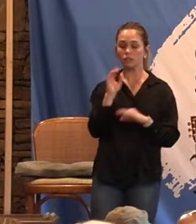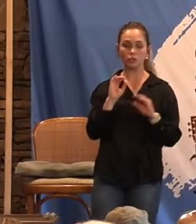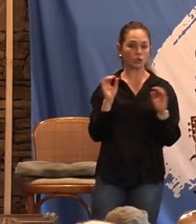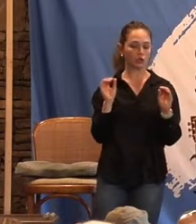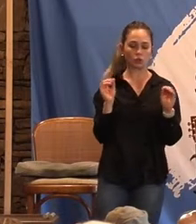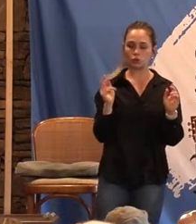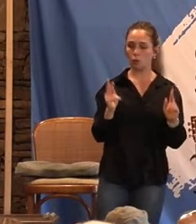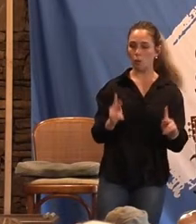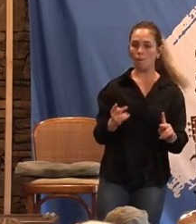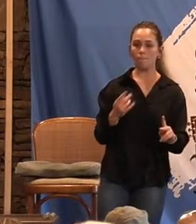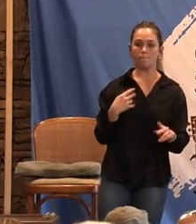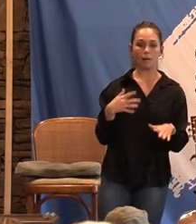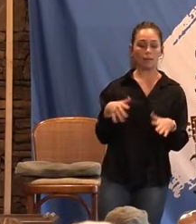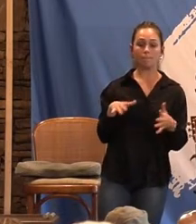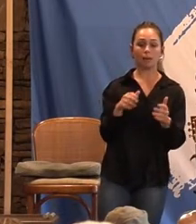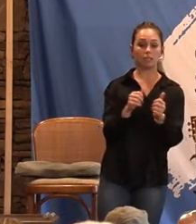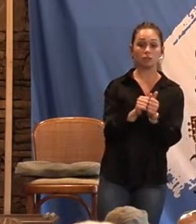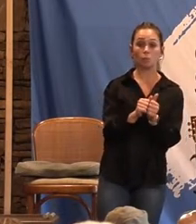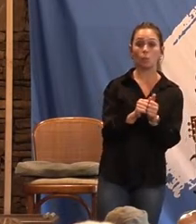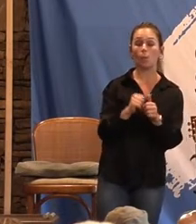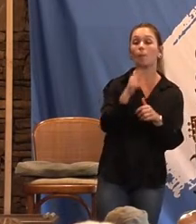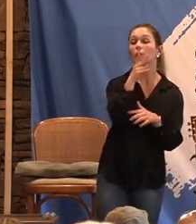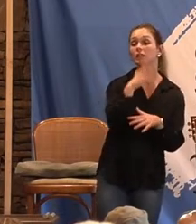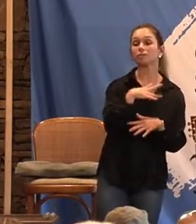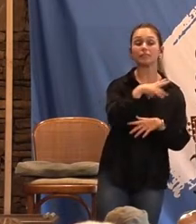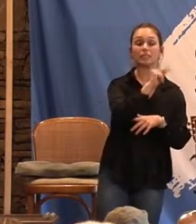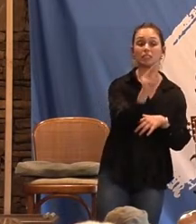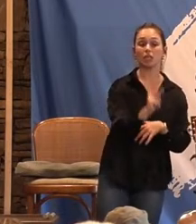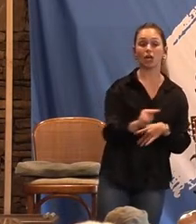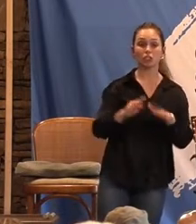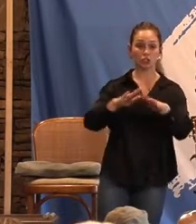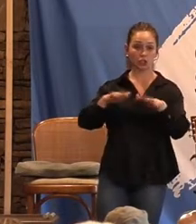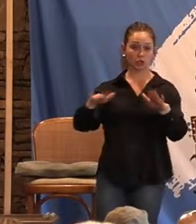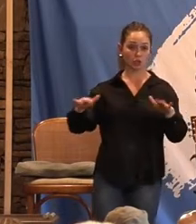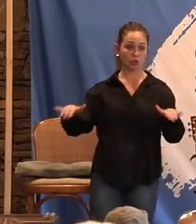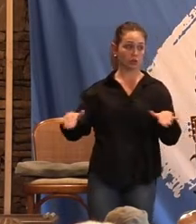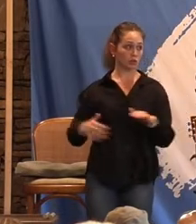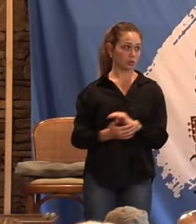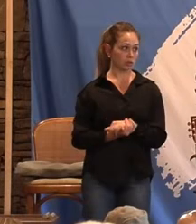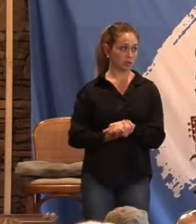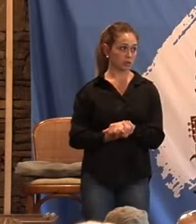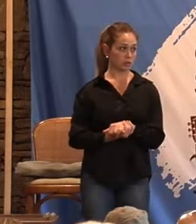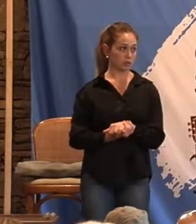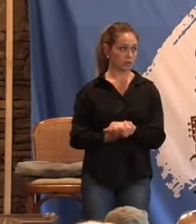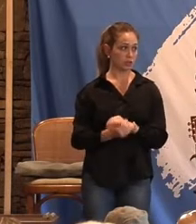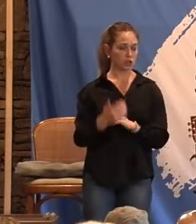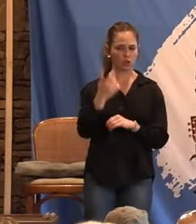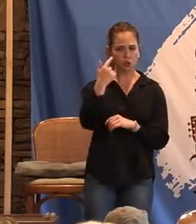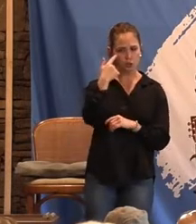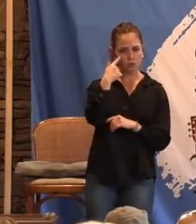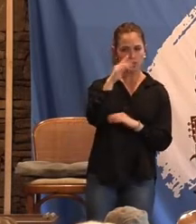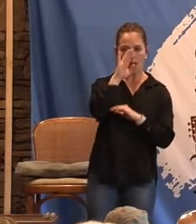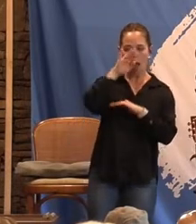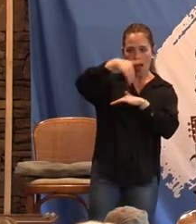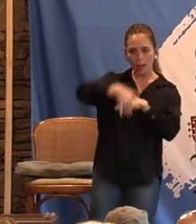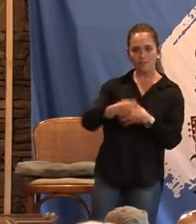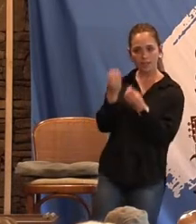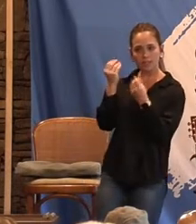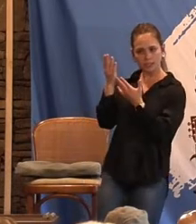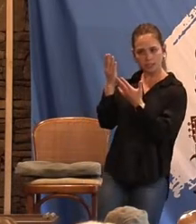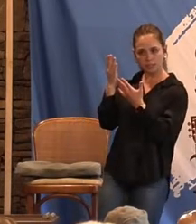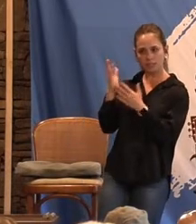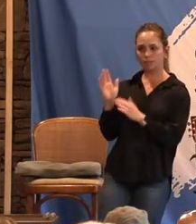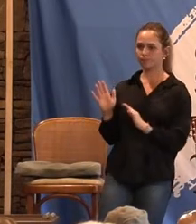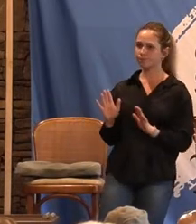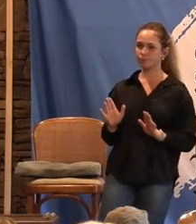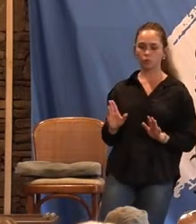nobody messes with Miss who? Nana's children. Do you think the elephant listened? Oh, no. Oh,